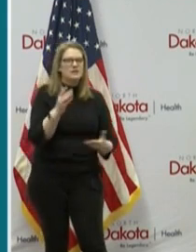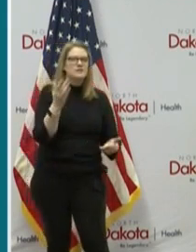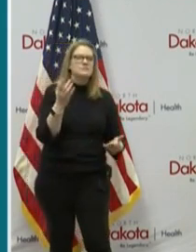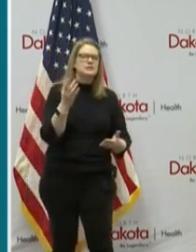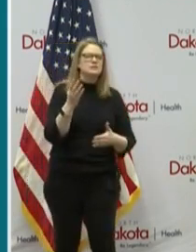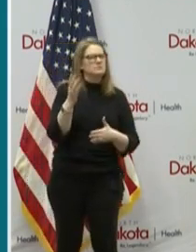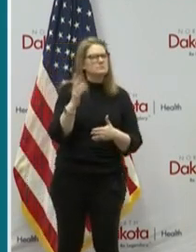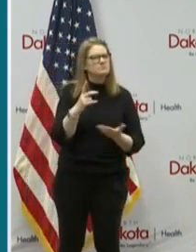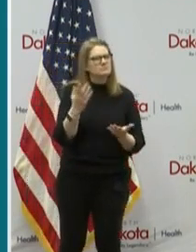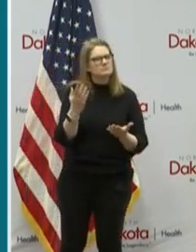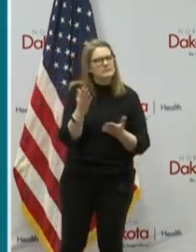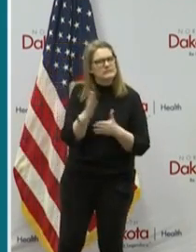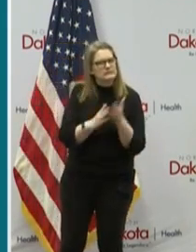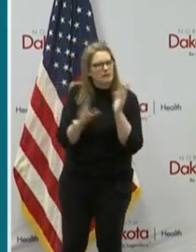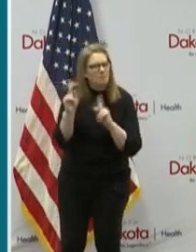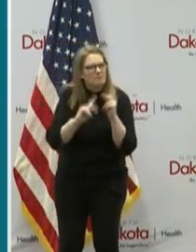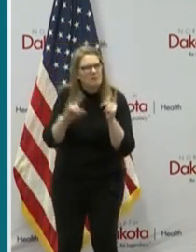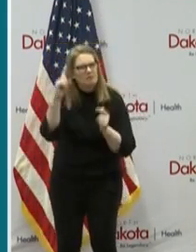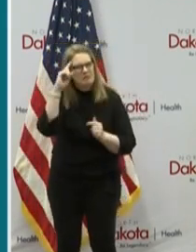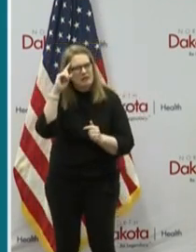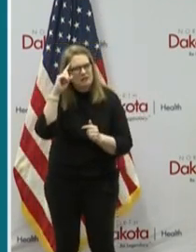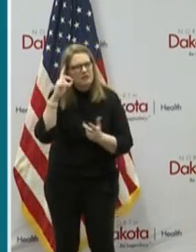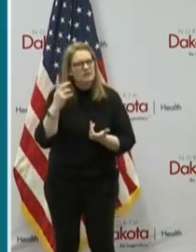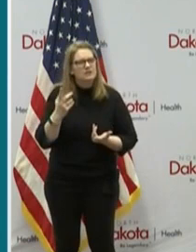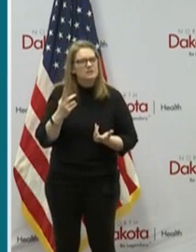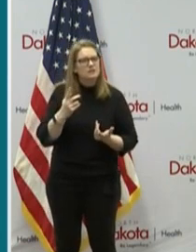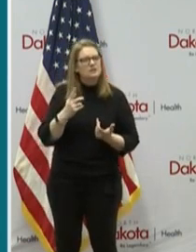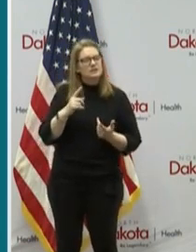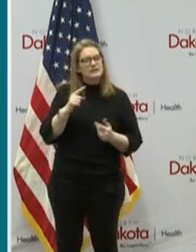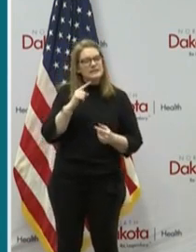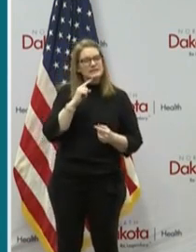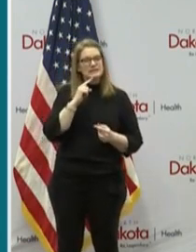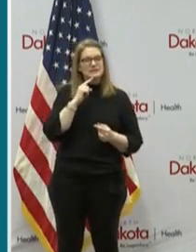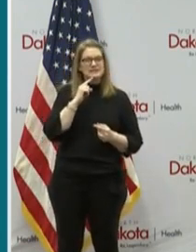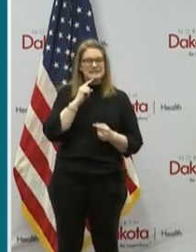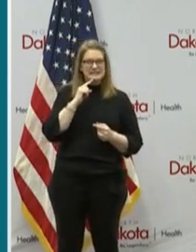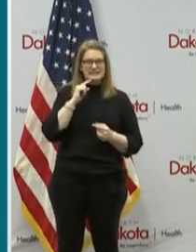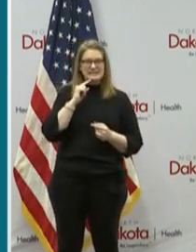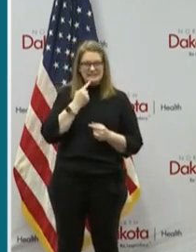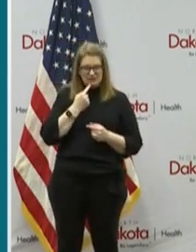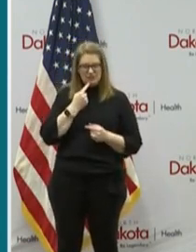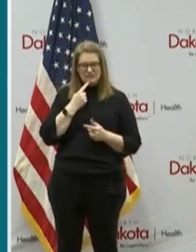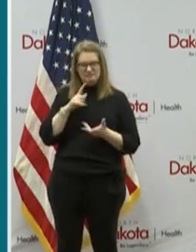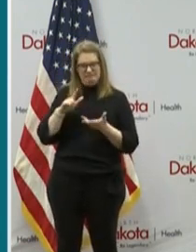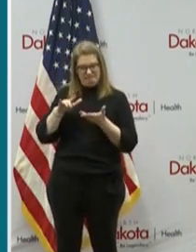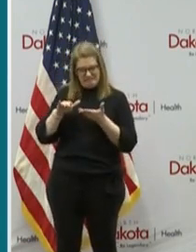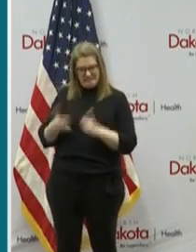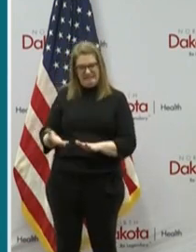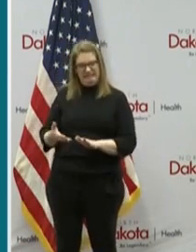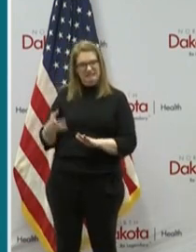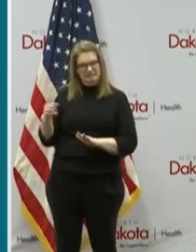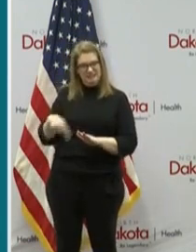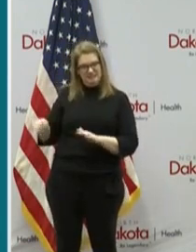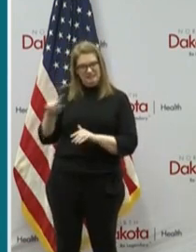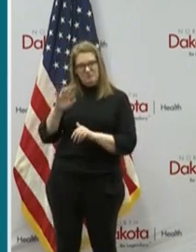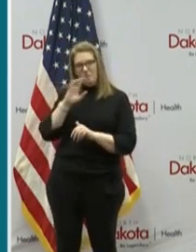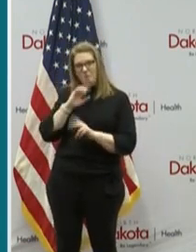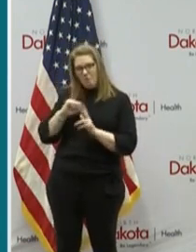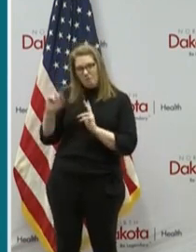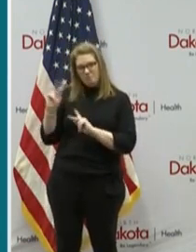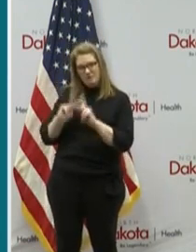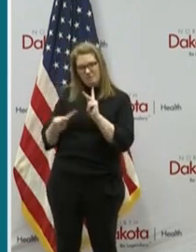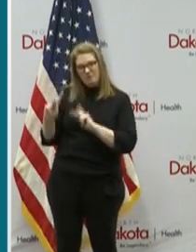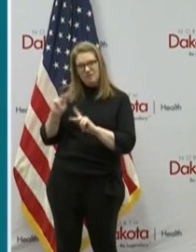is something that is a serious, which it is, deadly for people that are elderly or